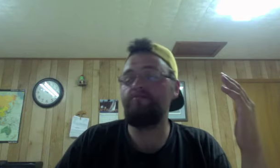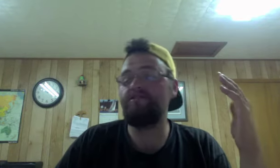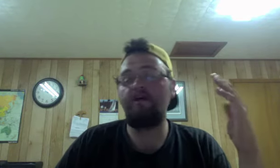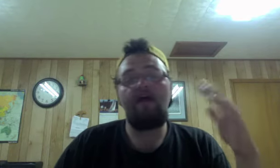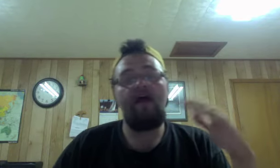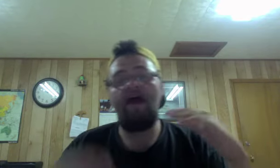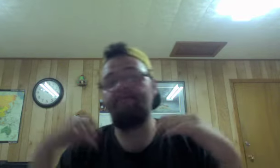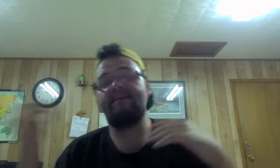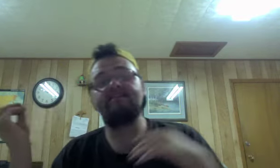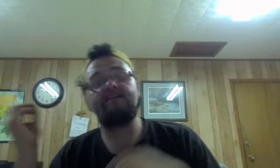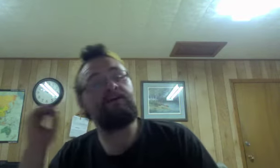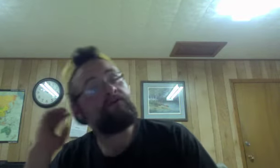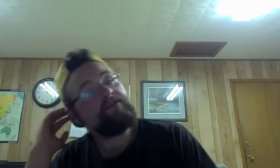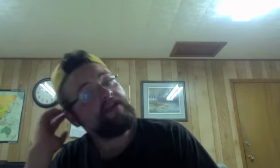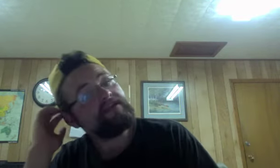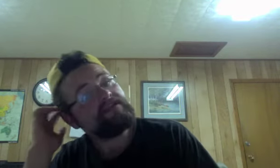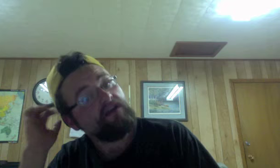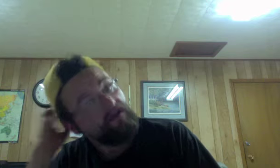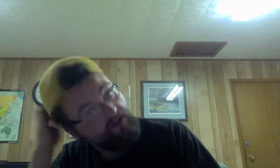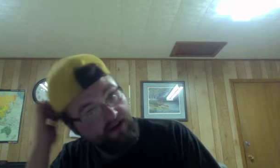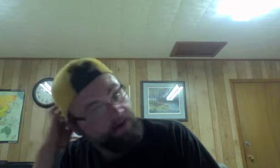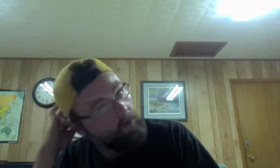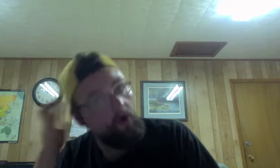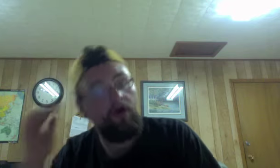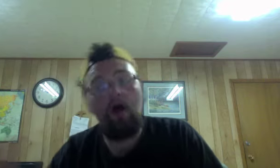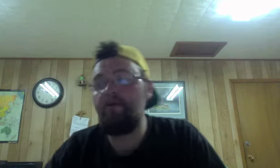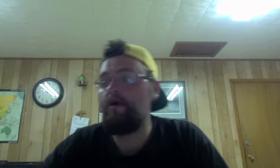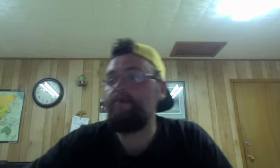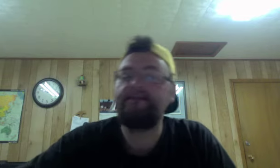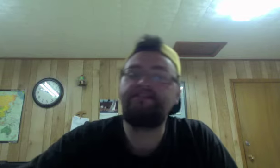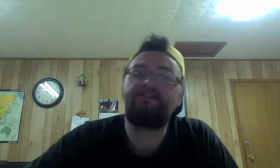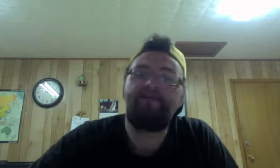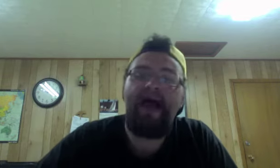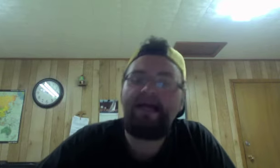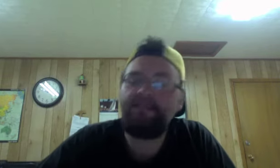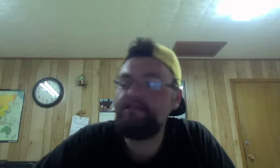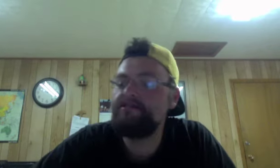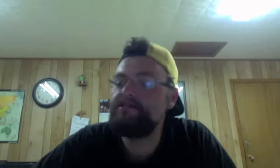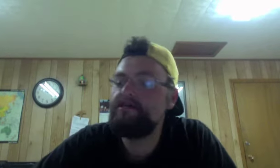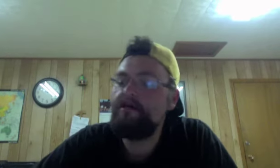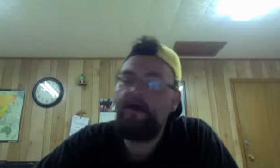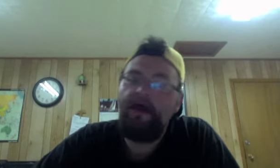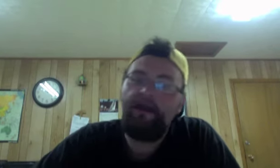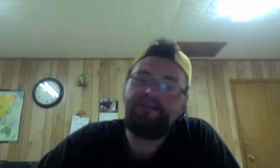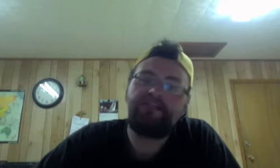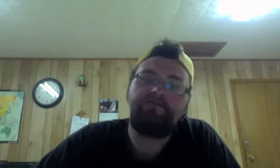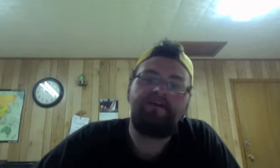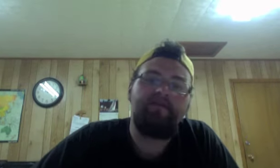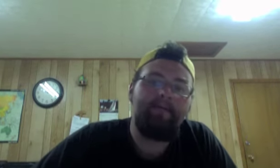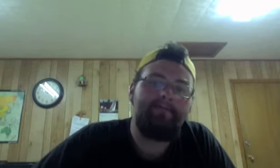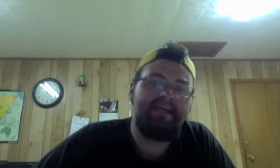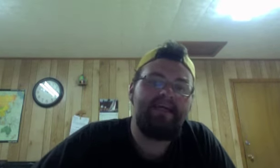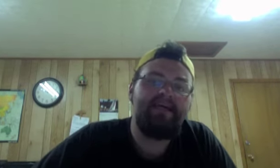and BC who things are looking more up and up as each day passes and I just believe BC